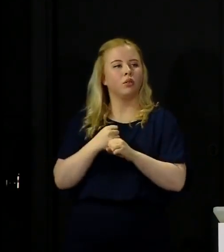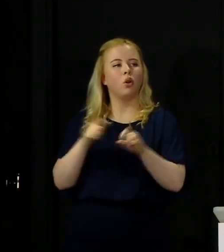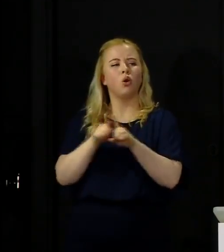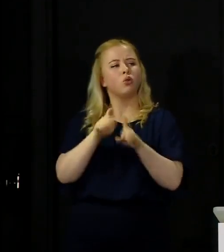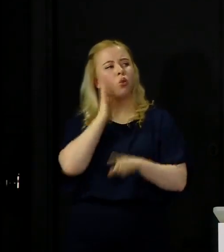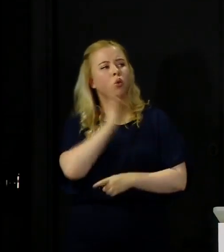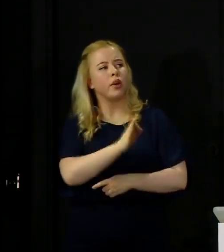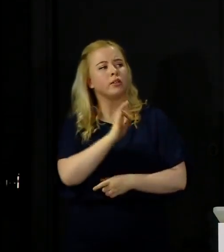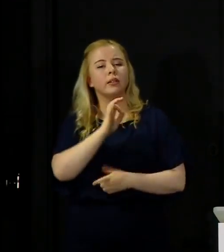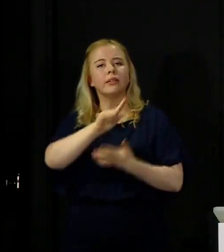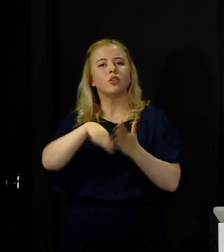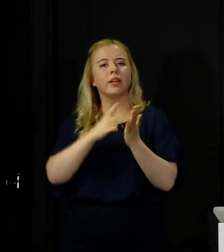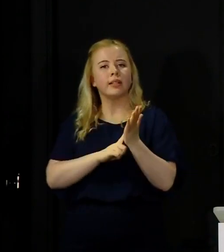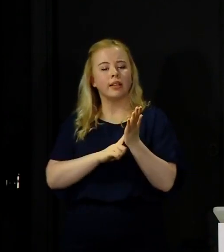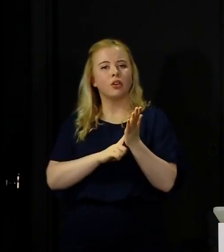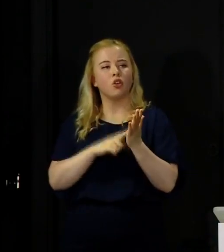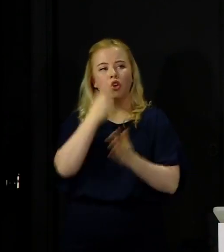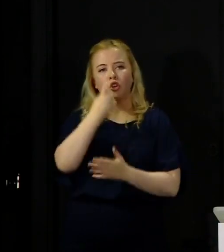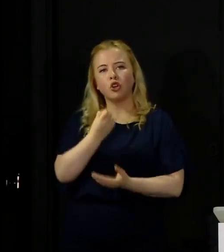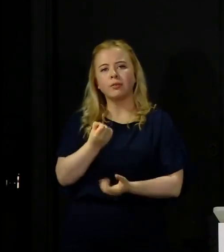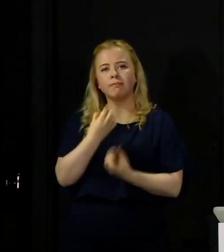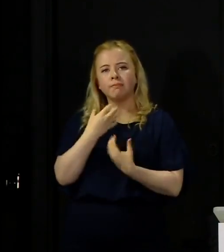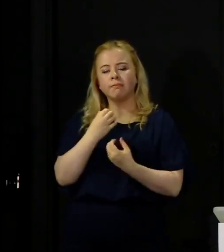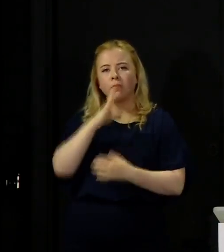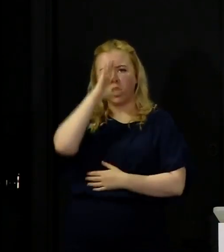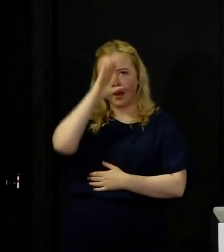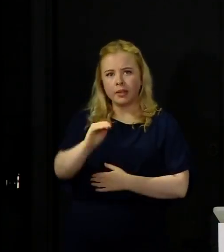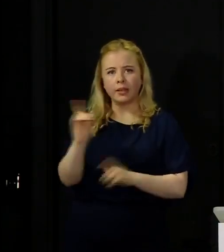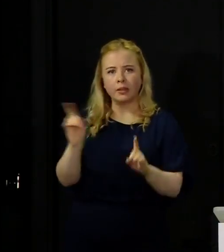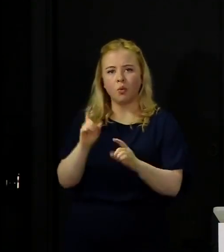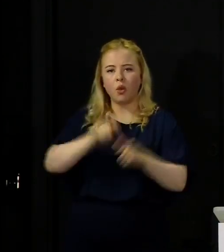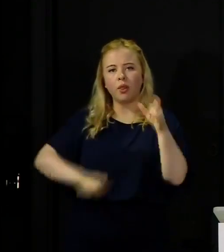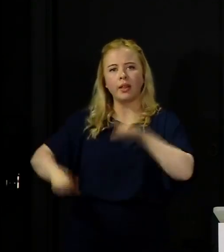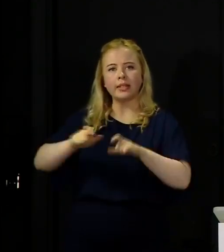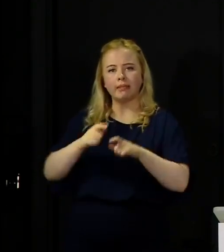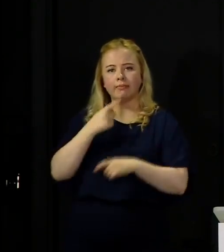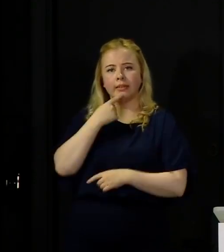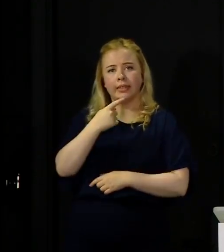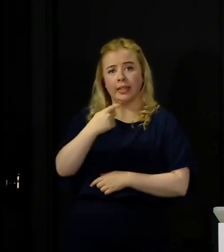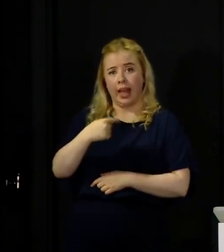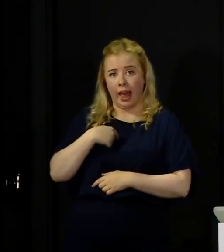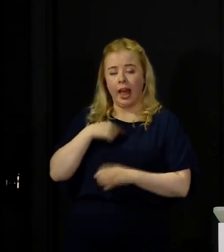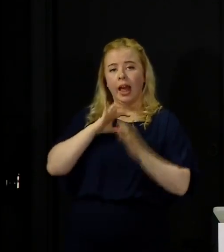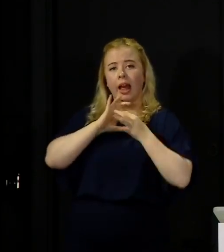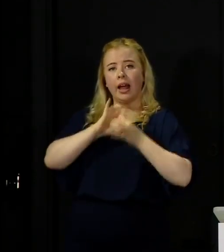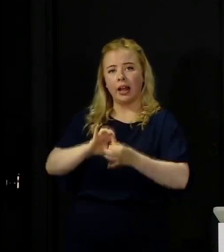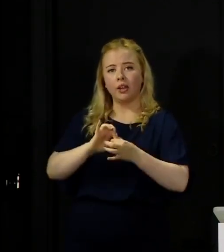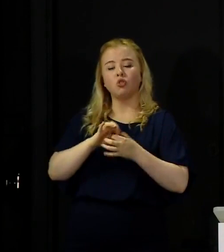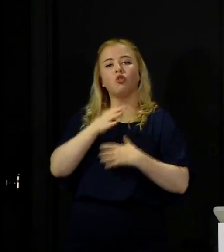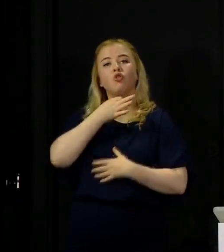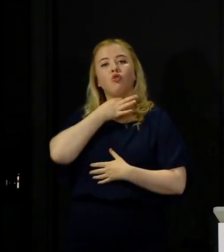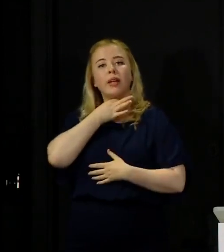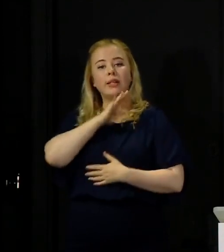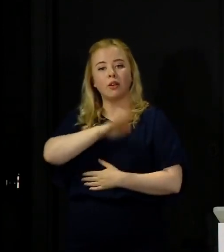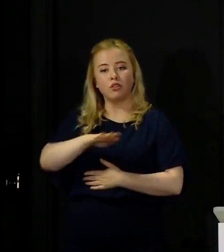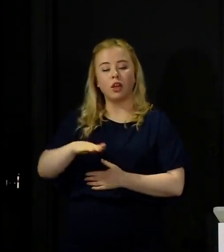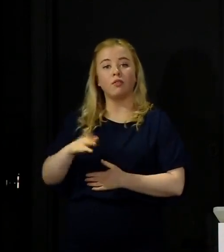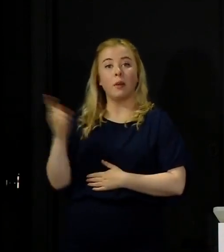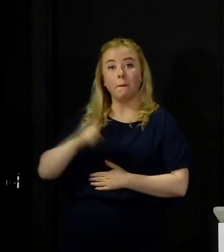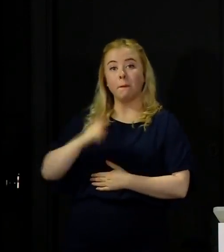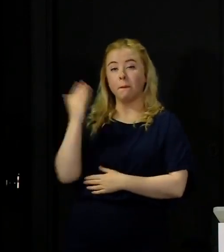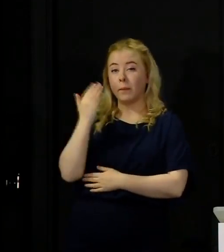Professor Leach, could we please get an update on what the science is telling you with regards to the risks of children